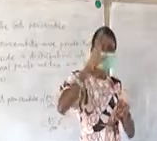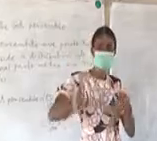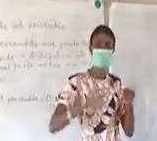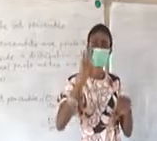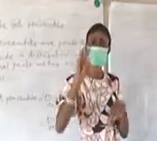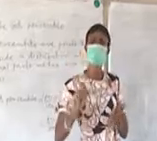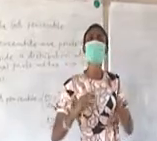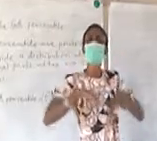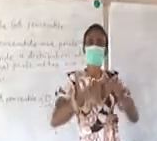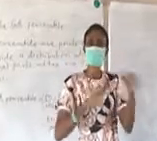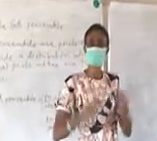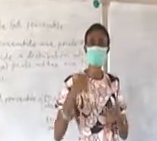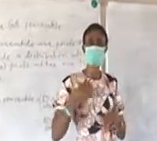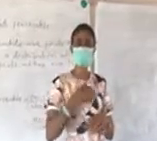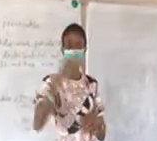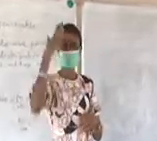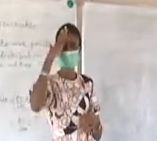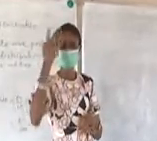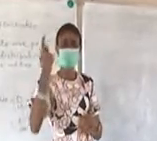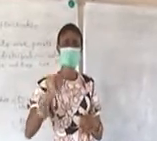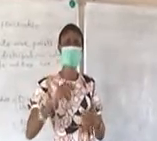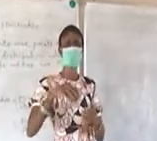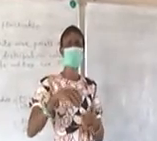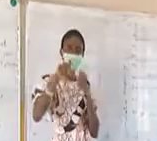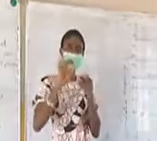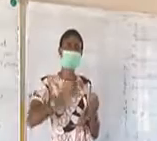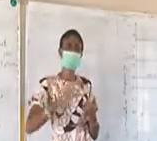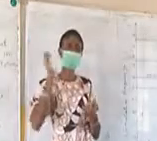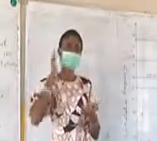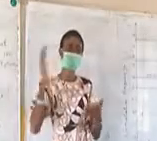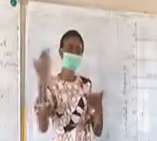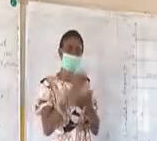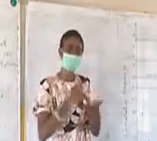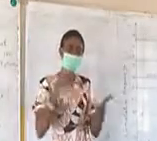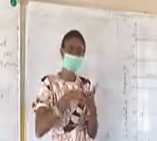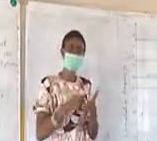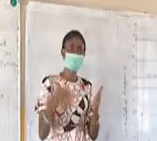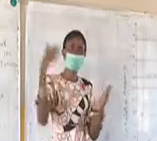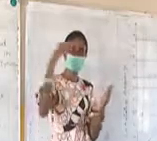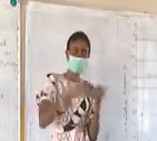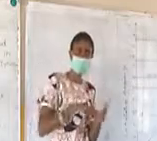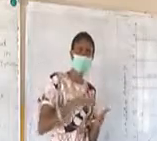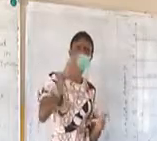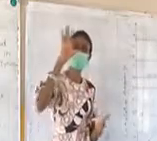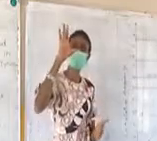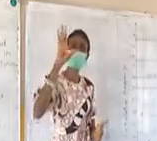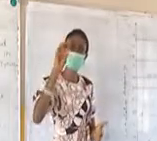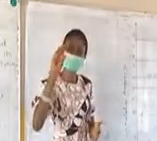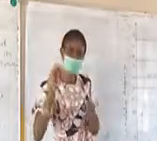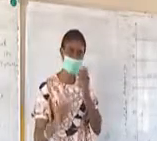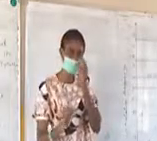how do we now know the number of students that scored 70 and above? At